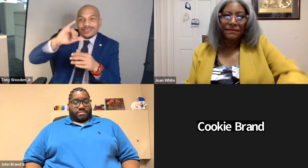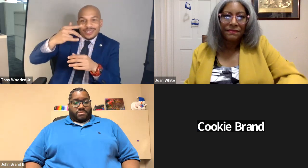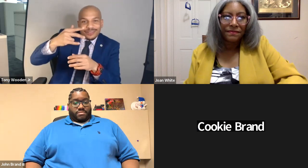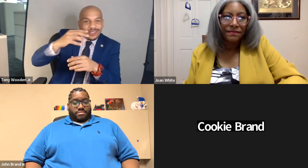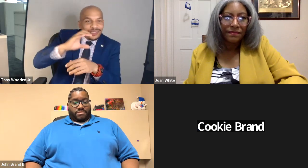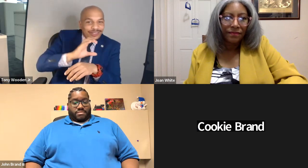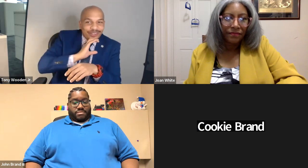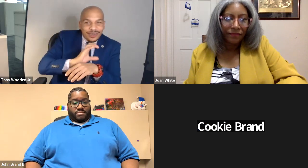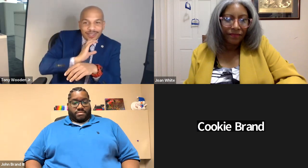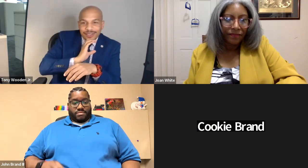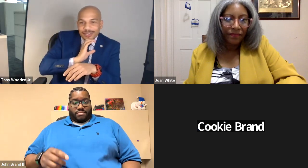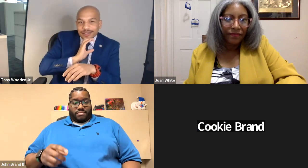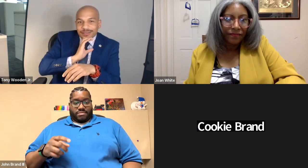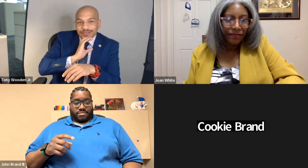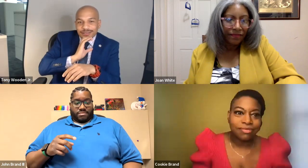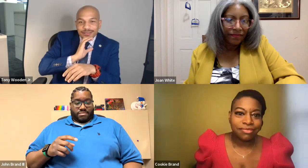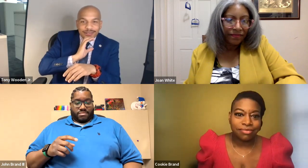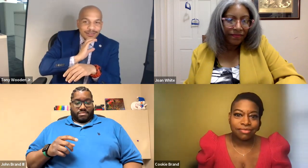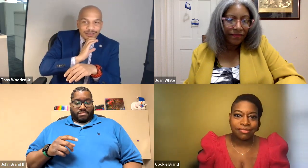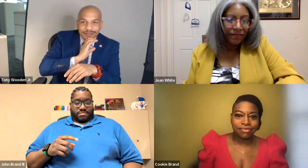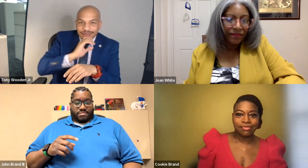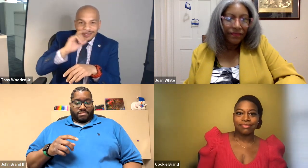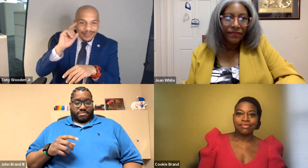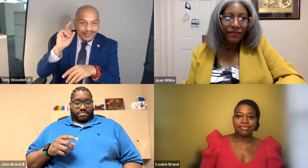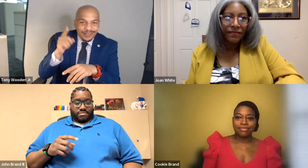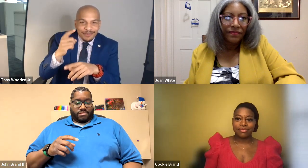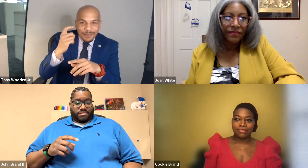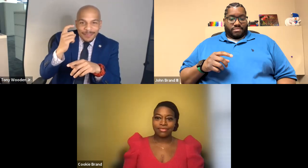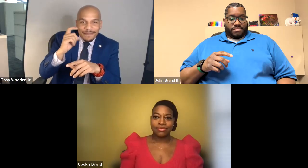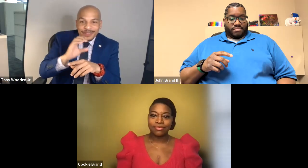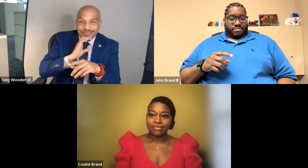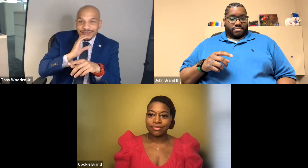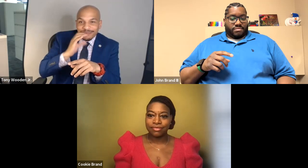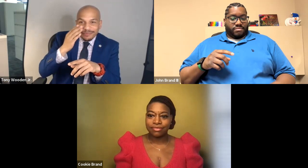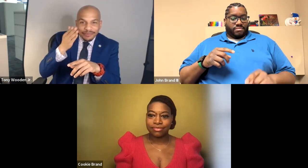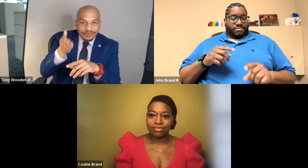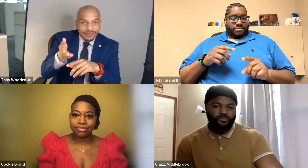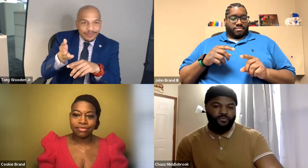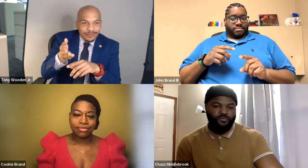All right, Cookie, J3, and Chaz, come on up.